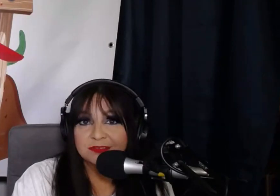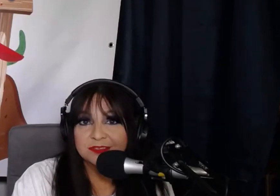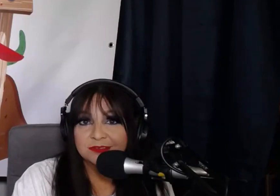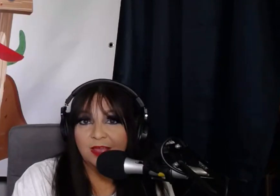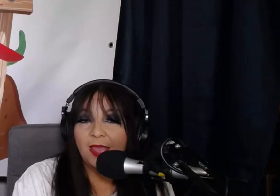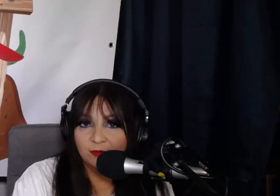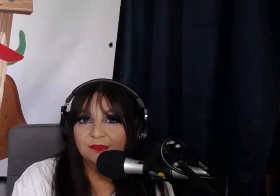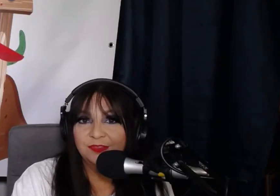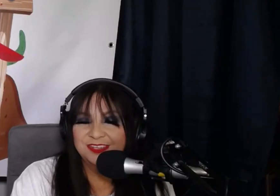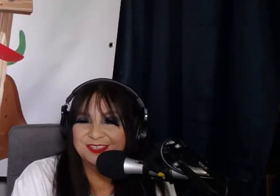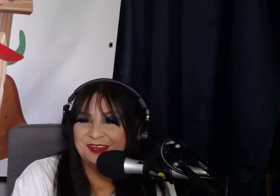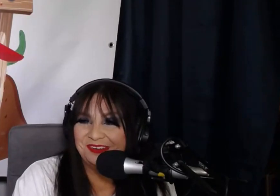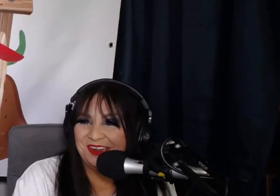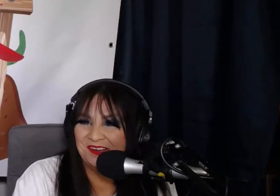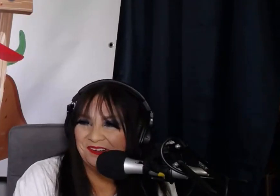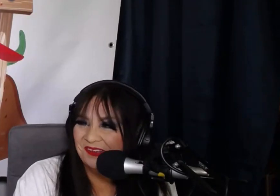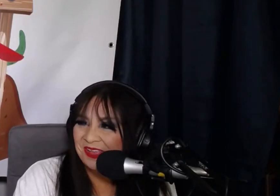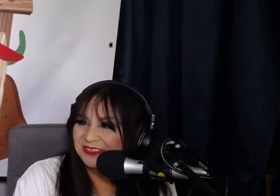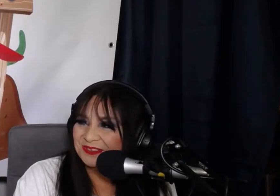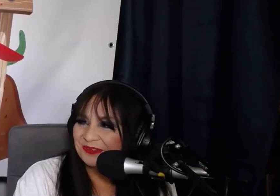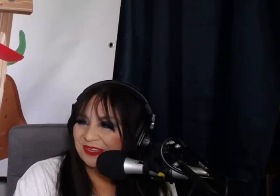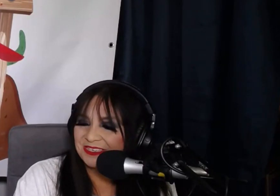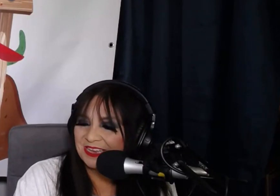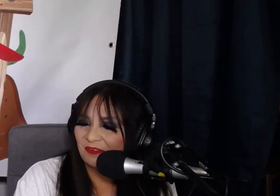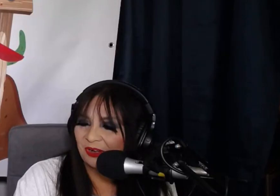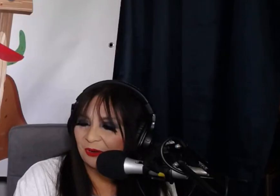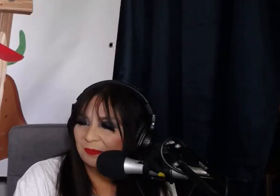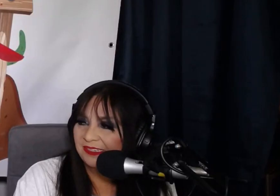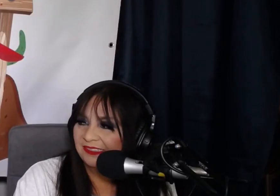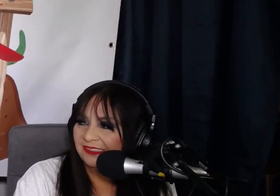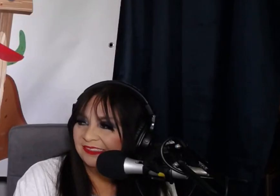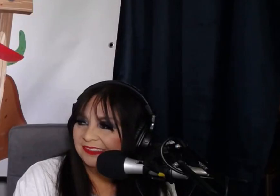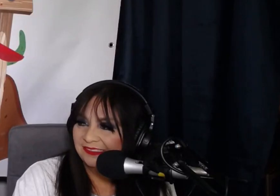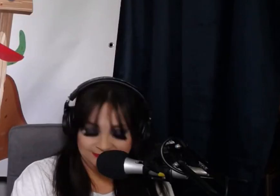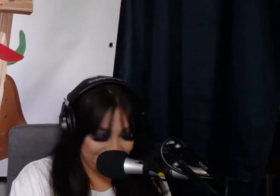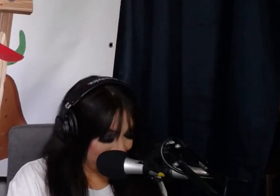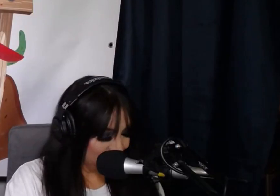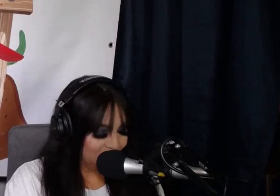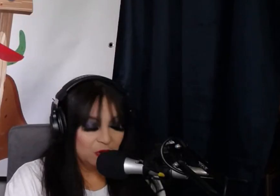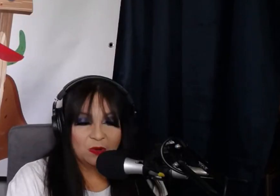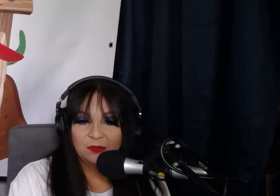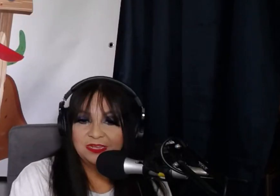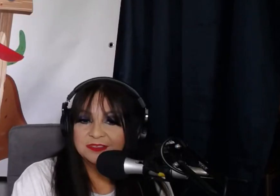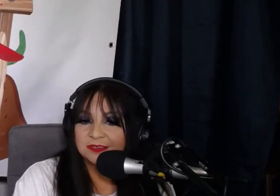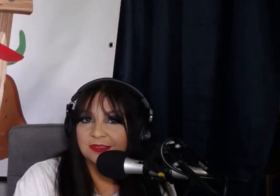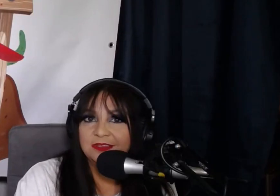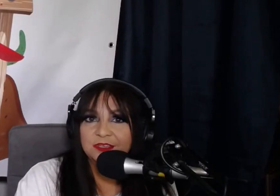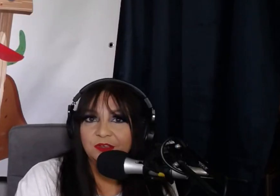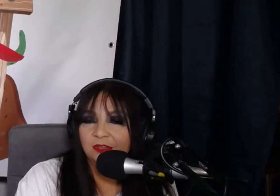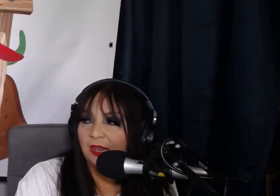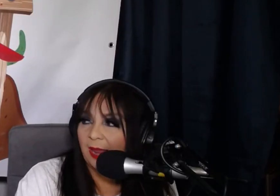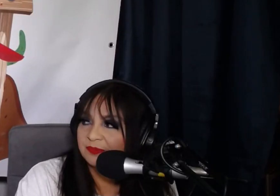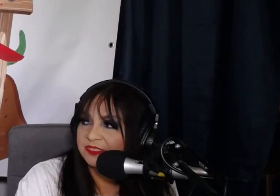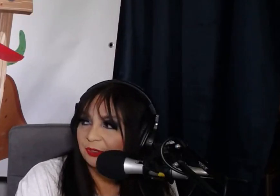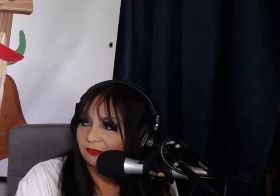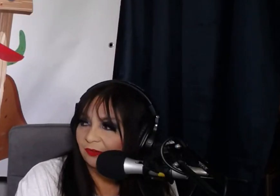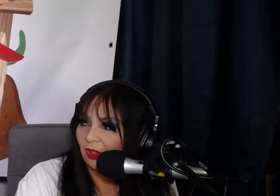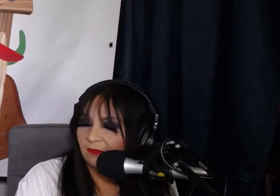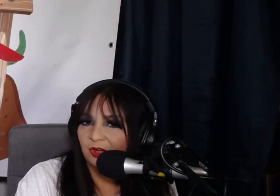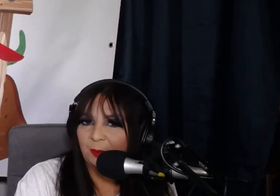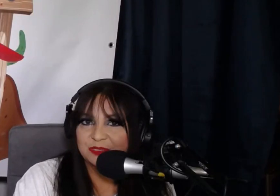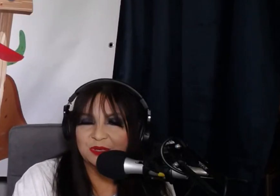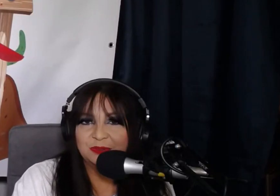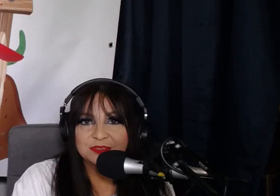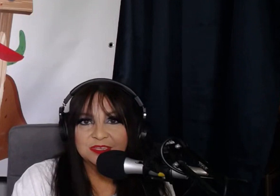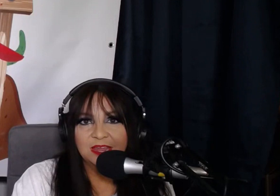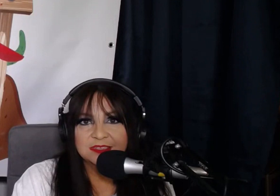except Chuckles out of the studio so that we can Chuckles, save our if equipment. you misbehave, you too. No, he's a good little lap sitter for